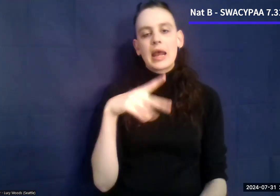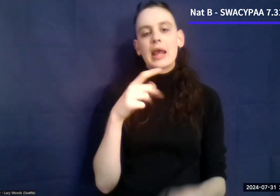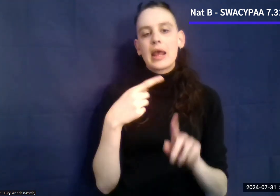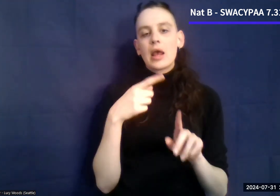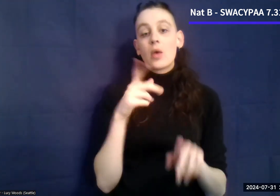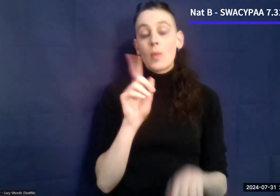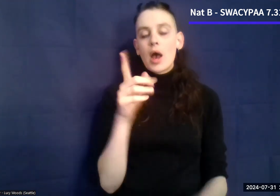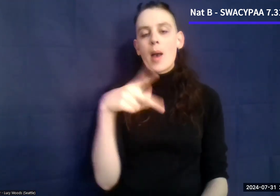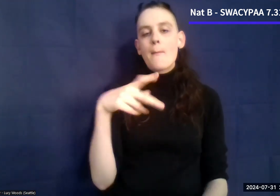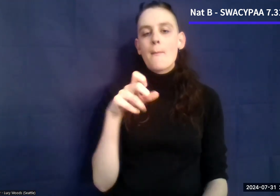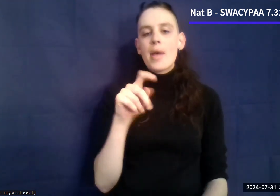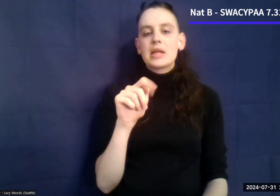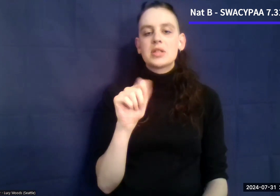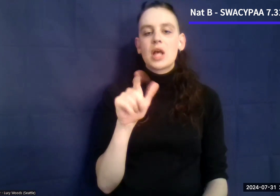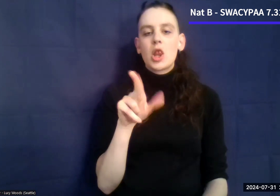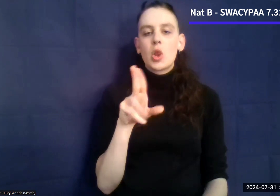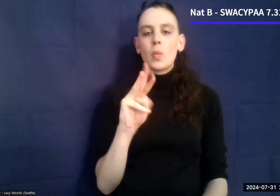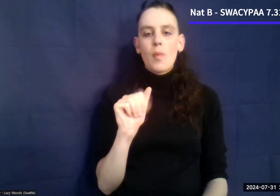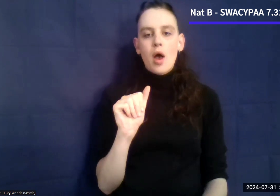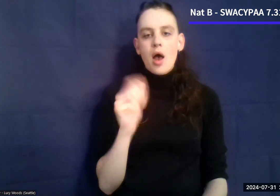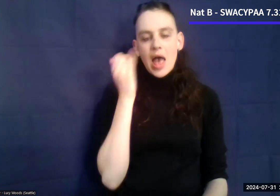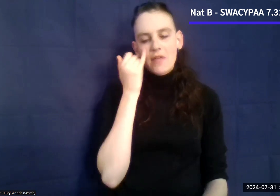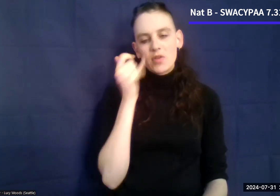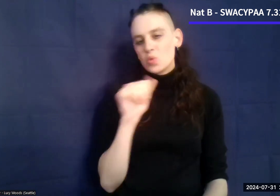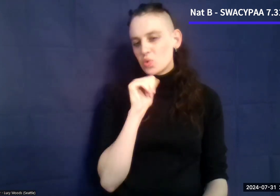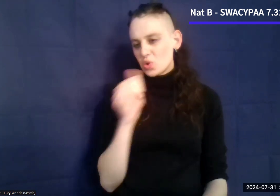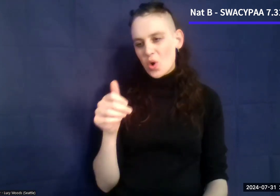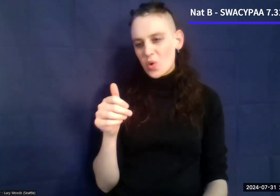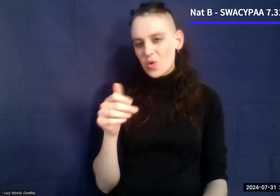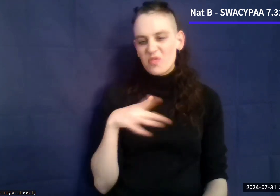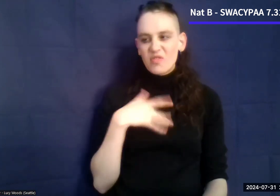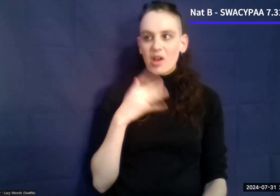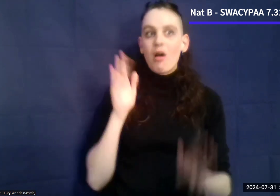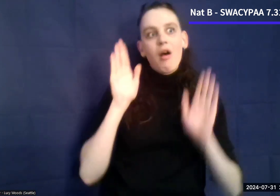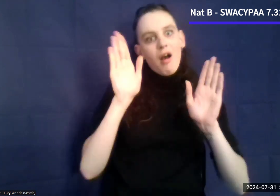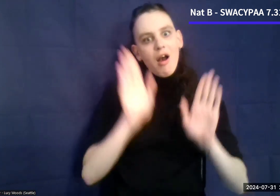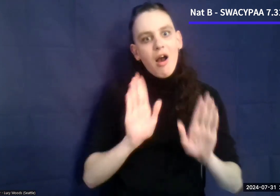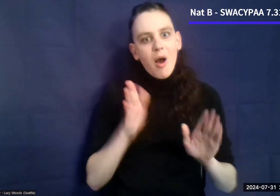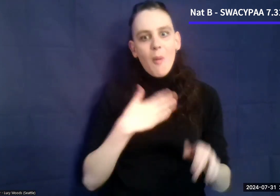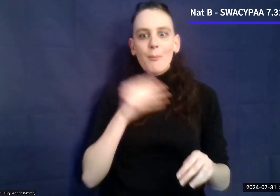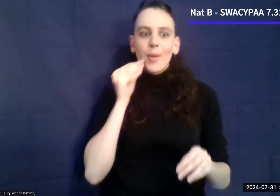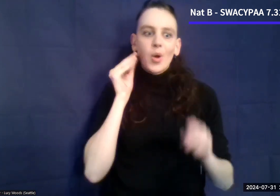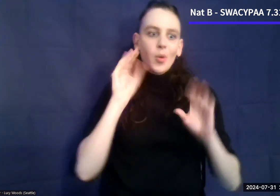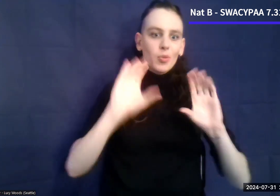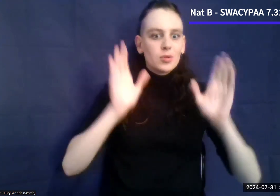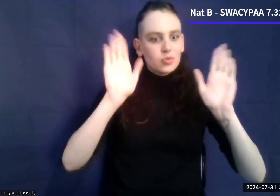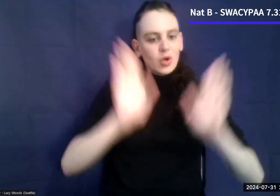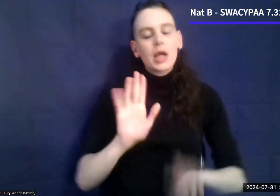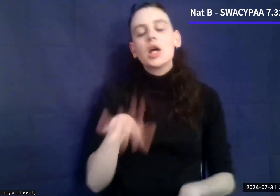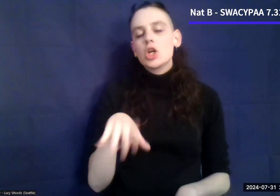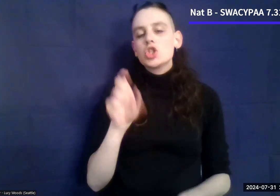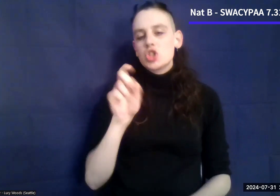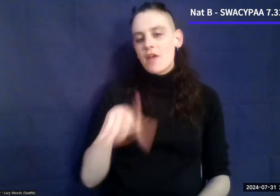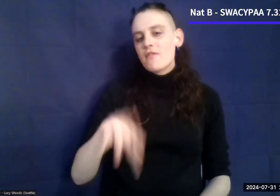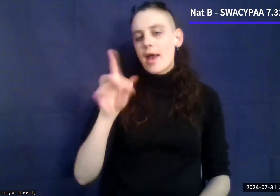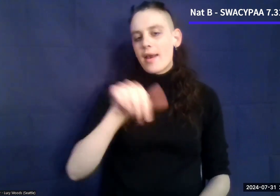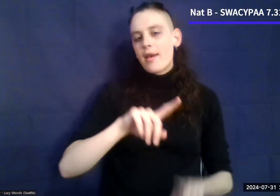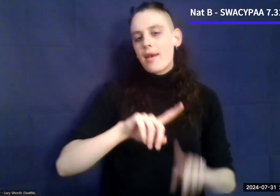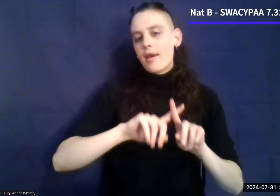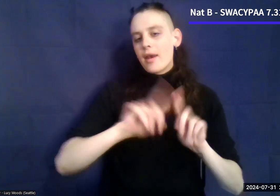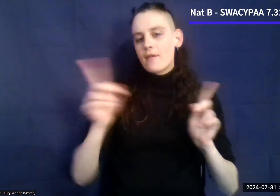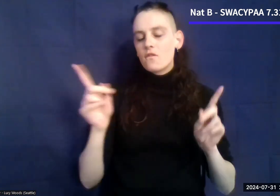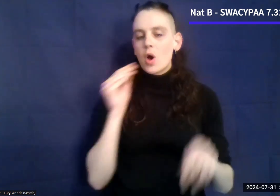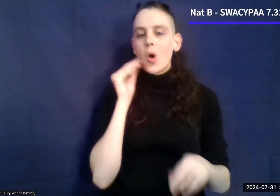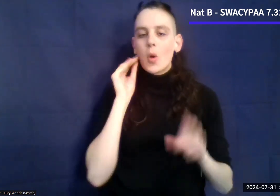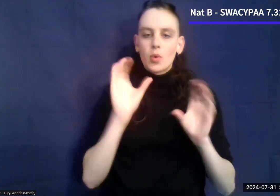really killer meeting. If you don't feel that way about your home group, find a different home group that you feel really passionate about. I'm the GSR for